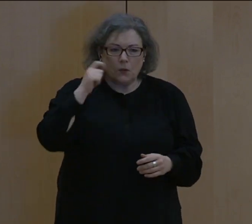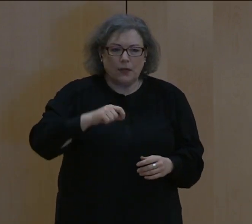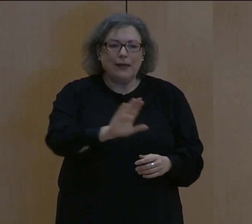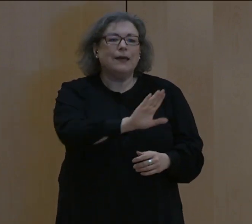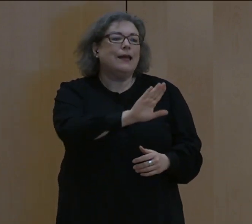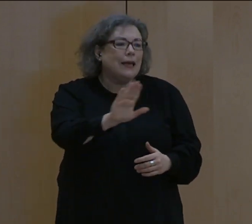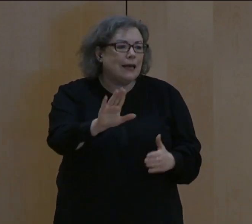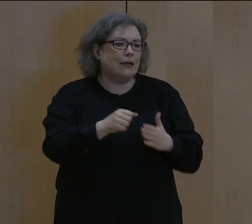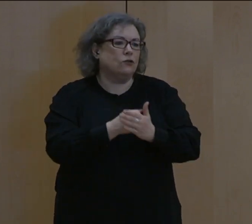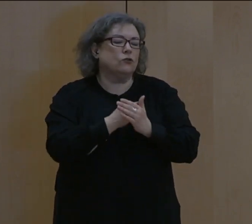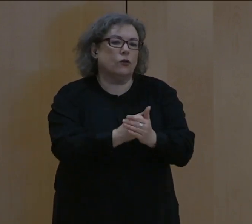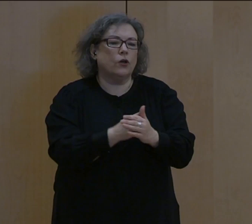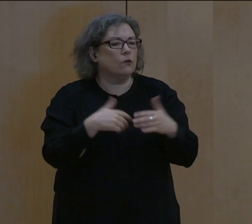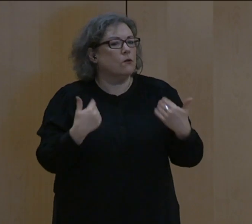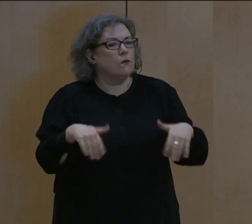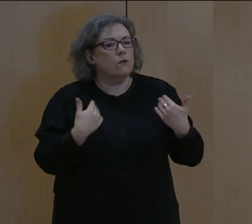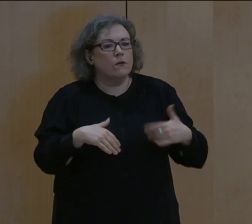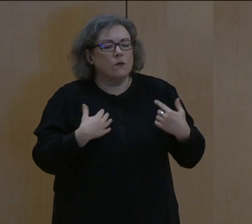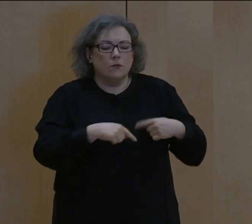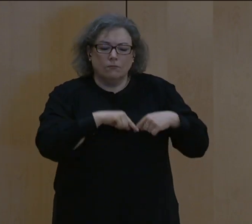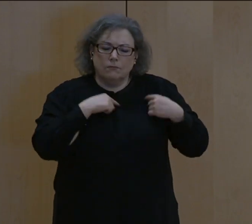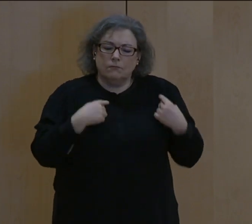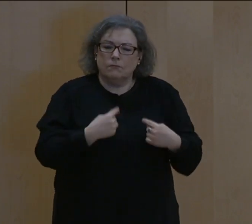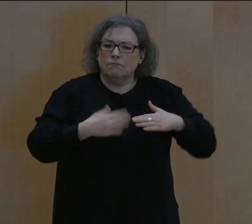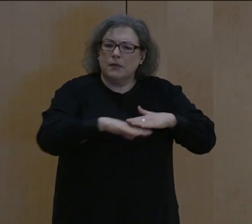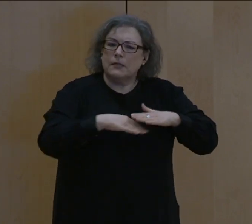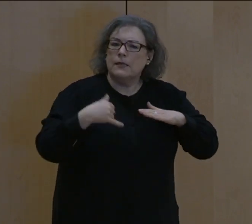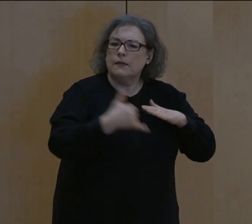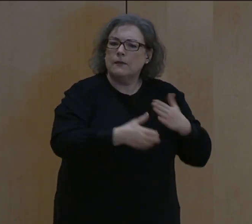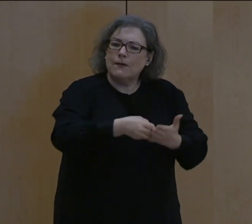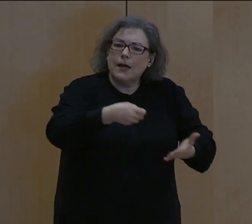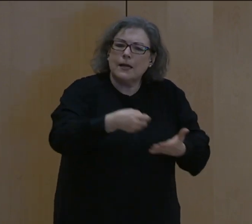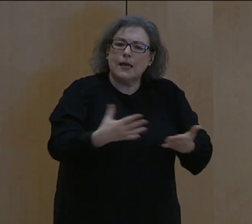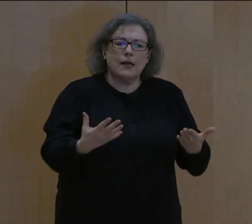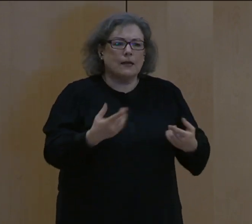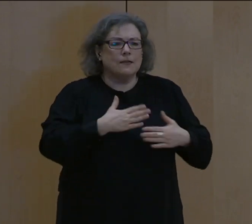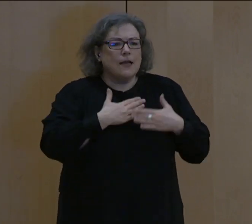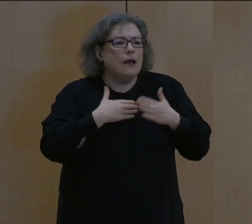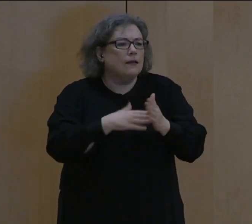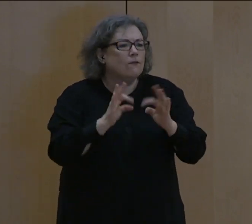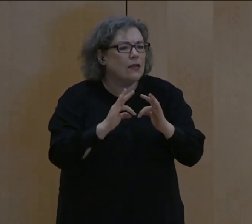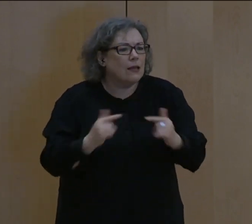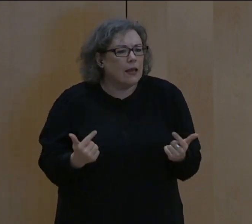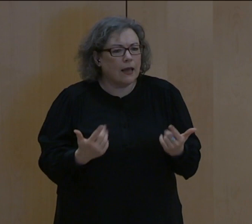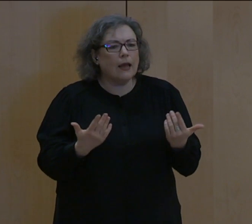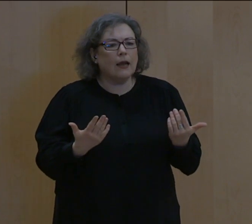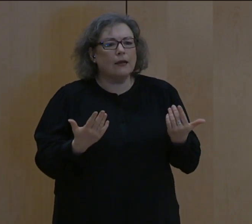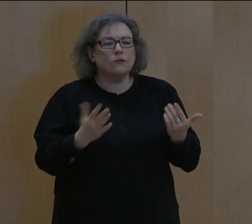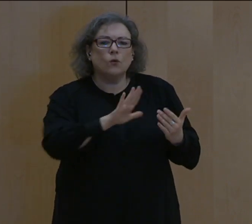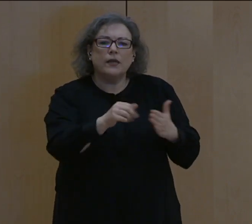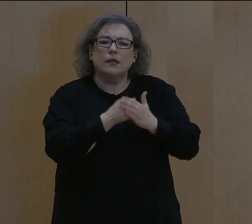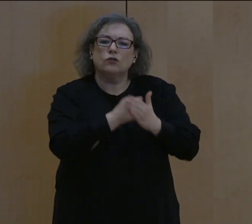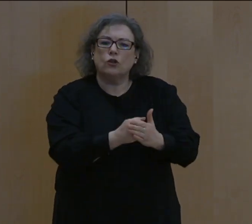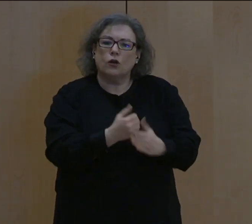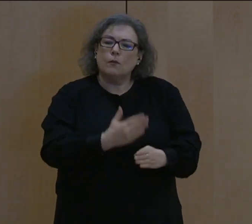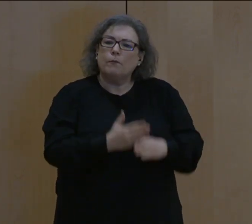values, based on our love to freedom, based on the symbols of the yellow and blue. Everyone knows